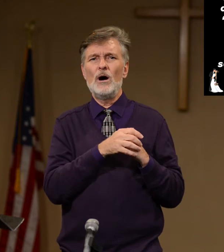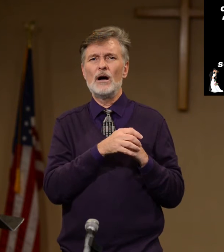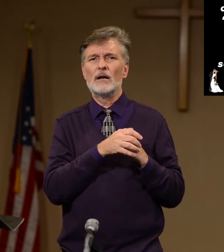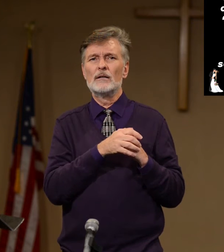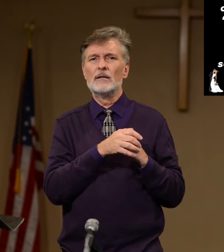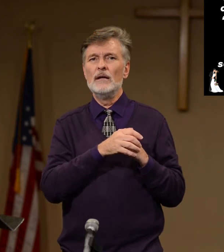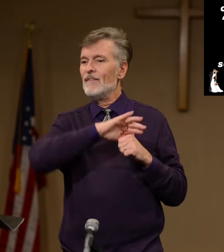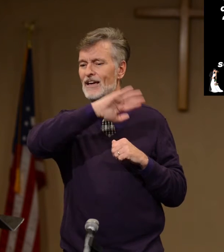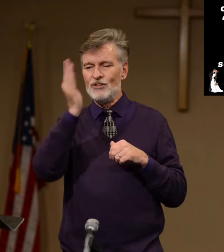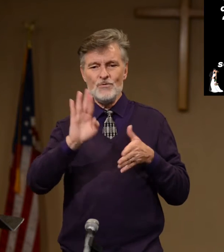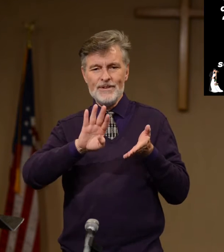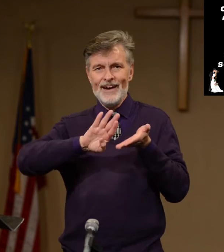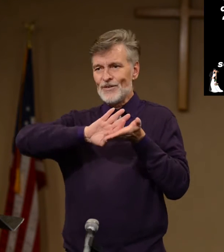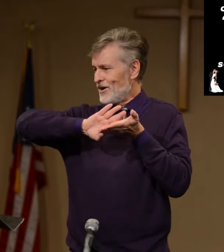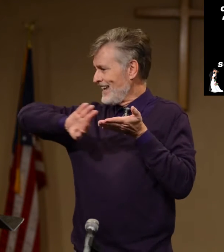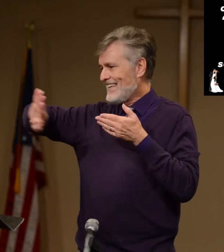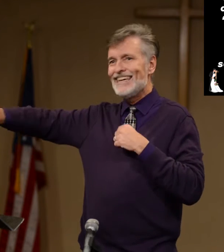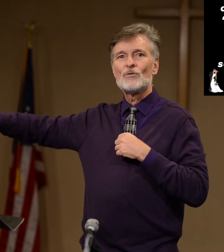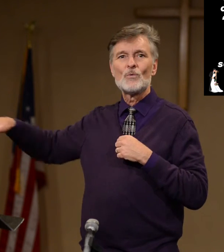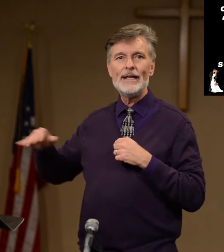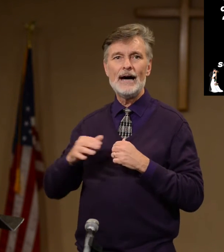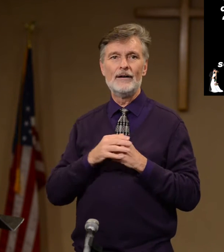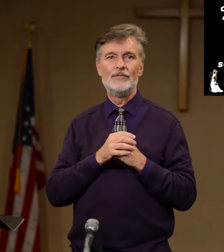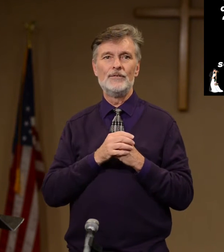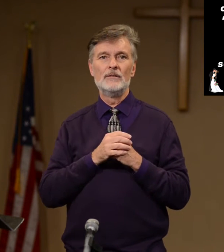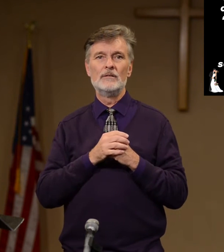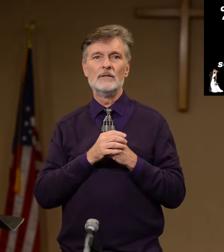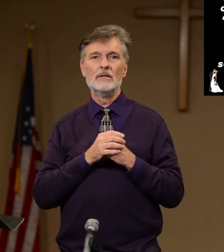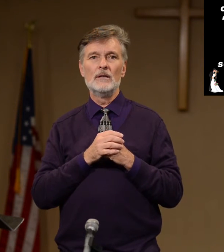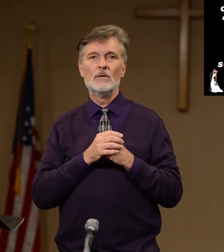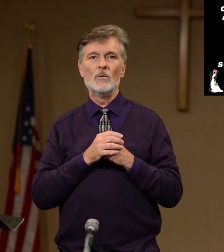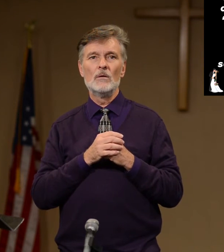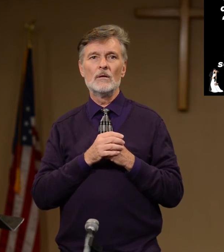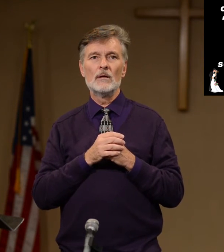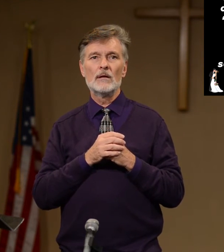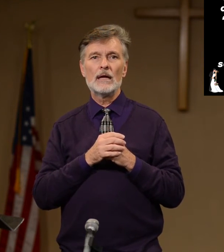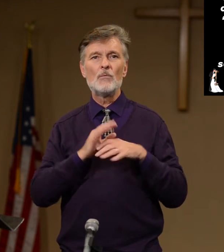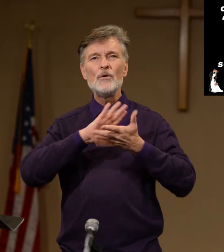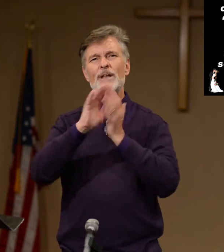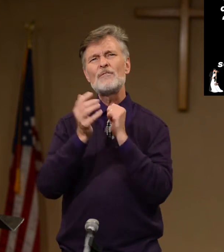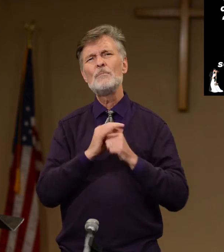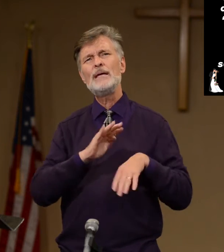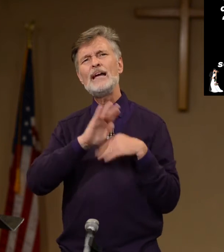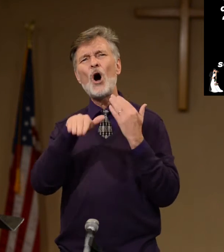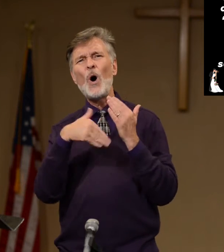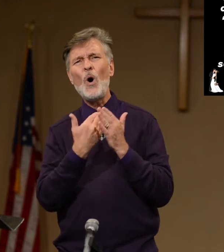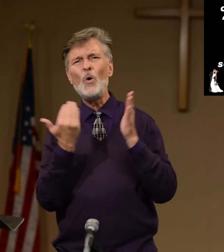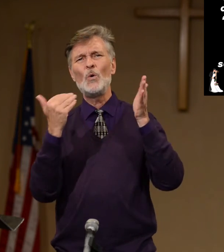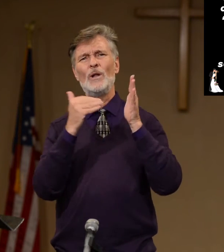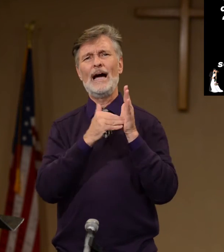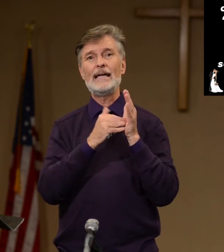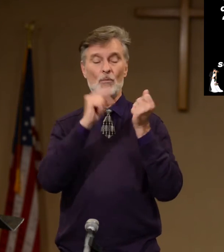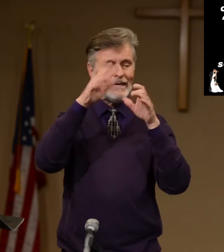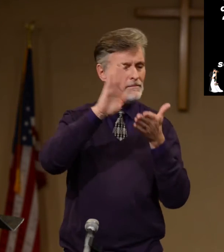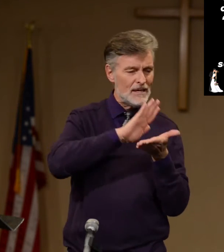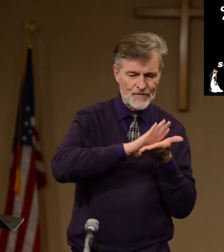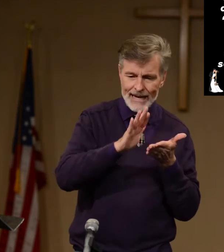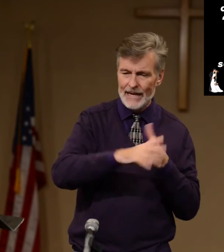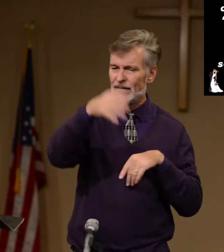are that you never get rid of and will never be whole again. We can be forgiven.